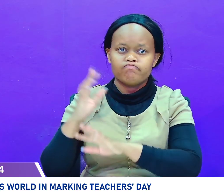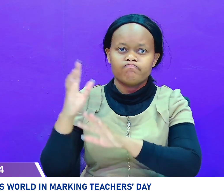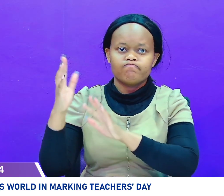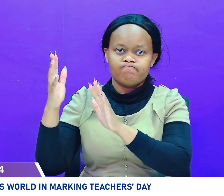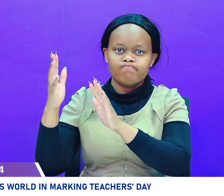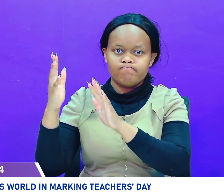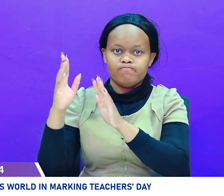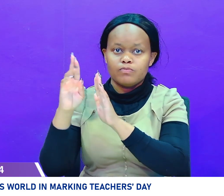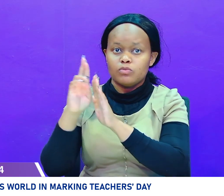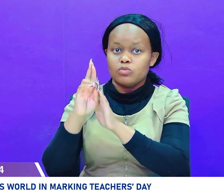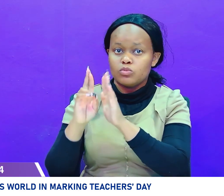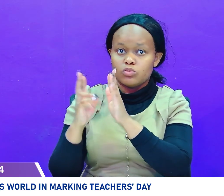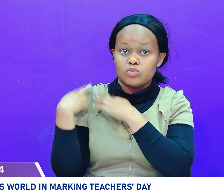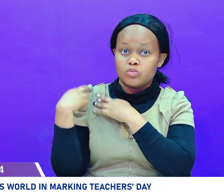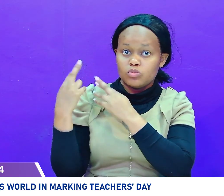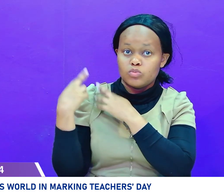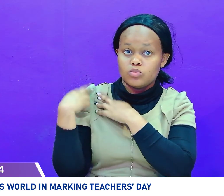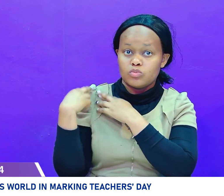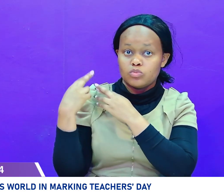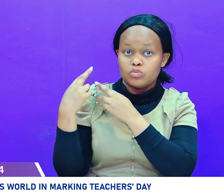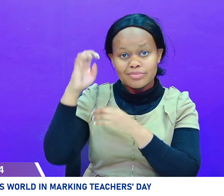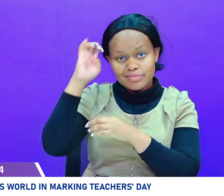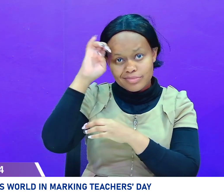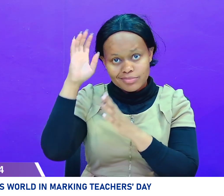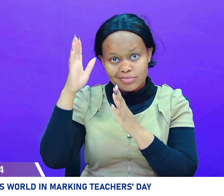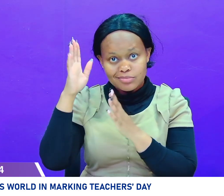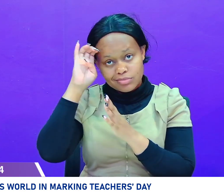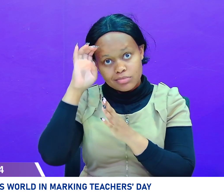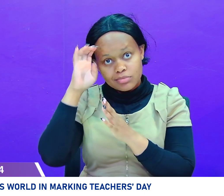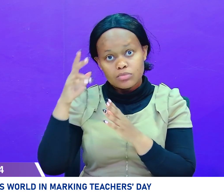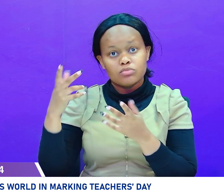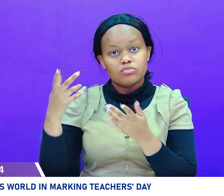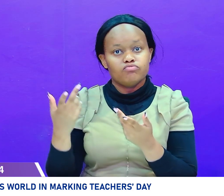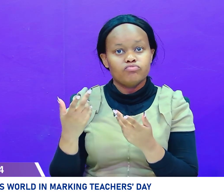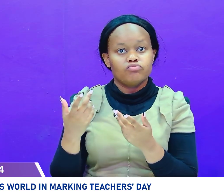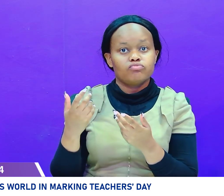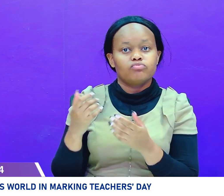vital role educators play in shaping learning and national development.